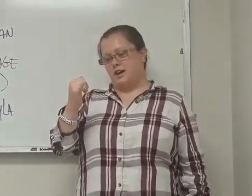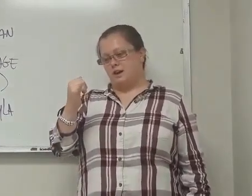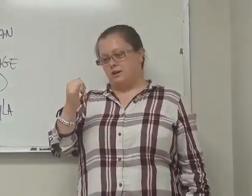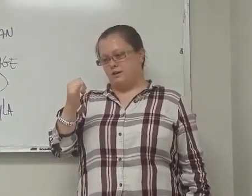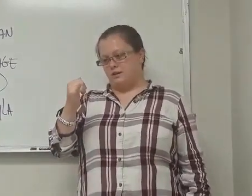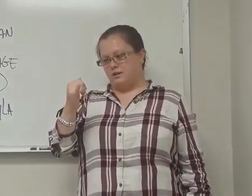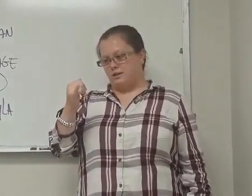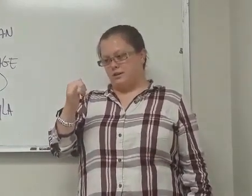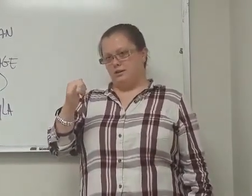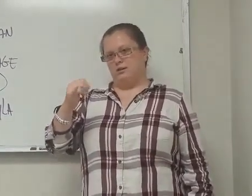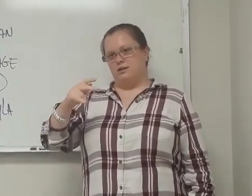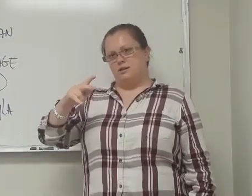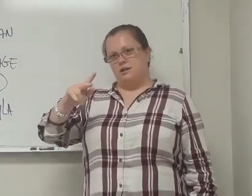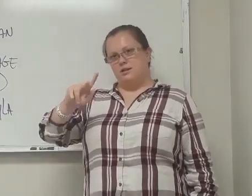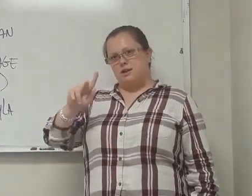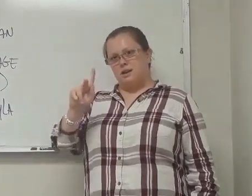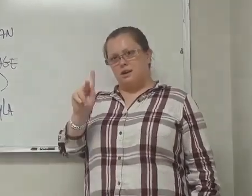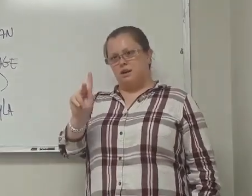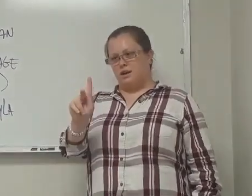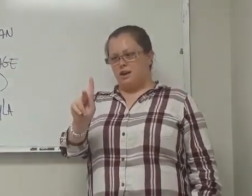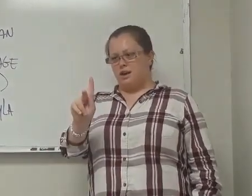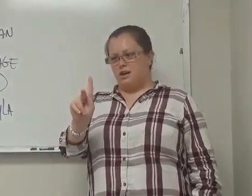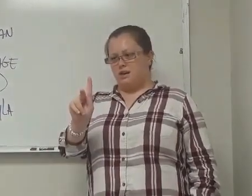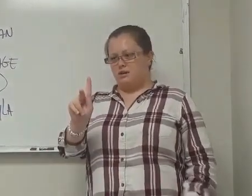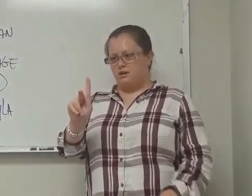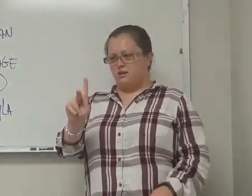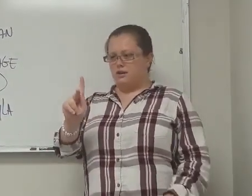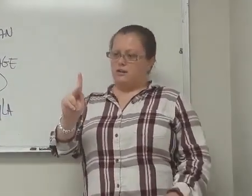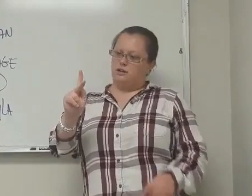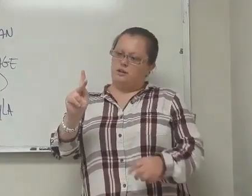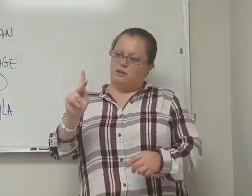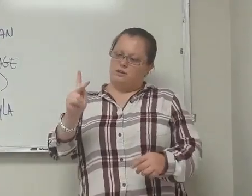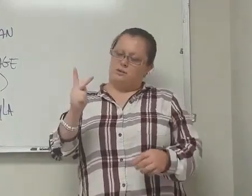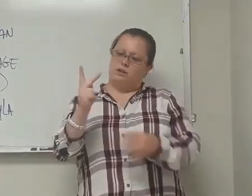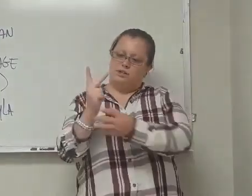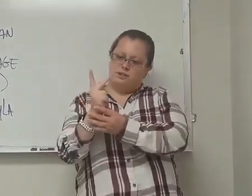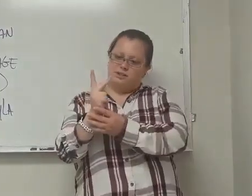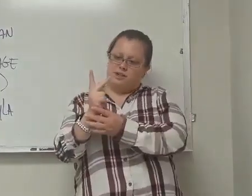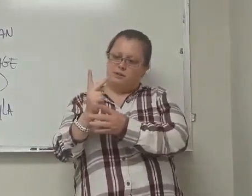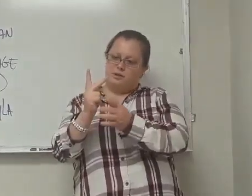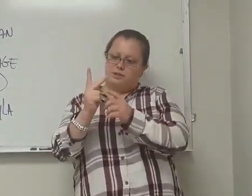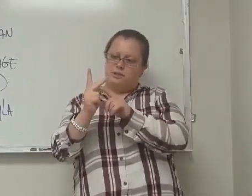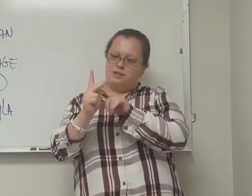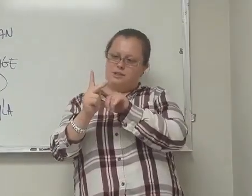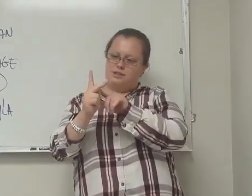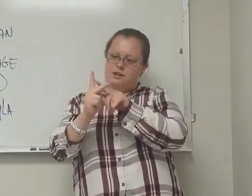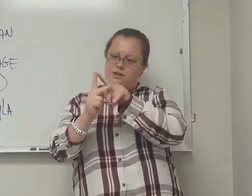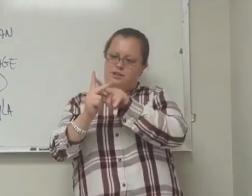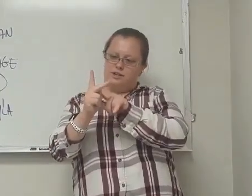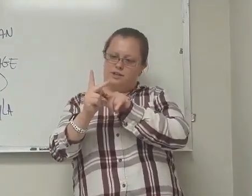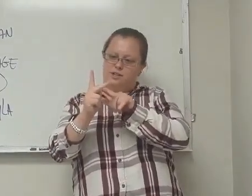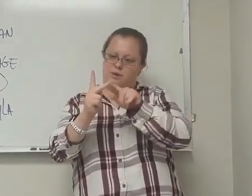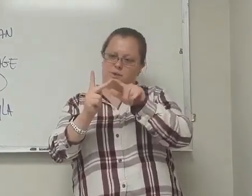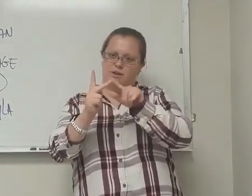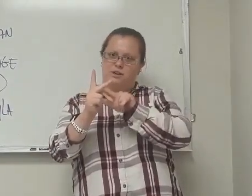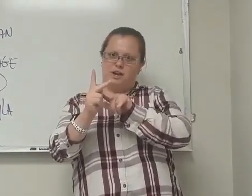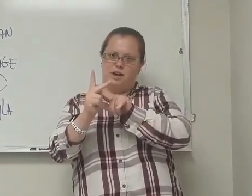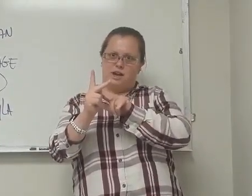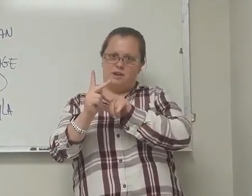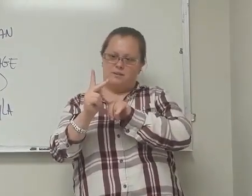air. And then K, you're gonna tilt it sideways so you can see it's kind of like the top part of the K.